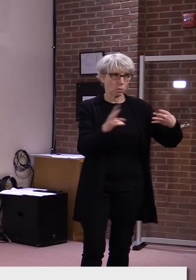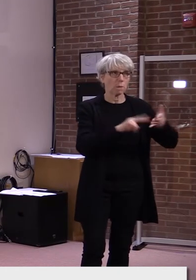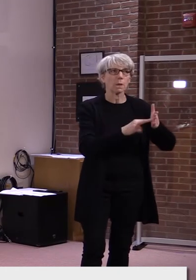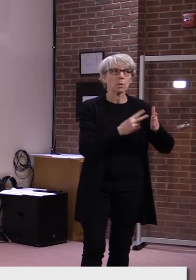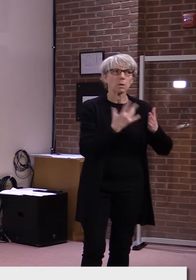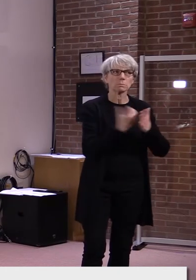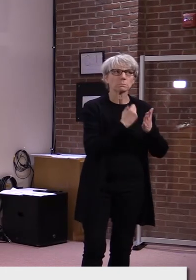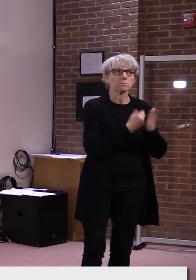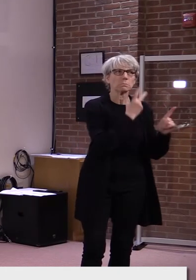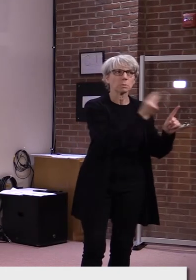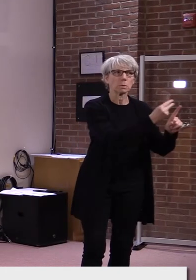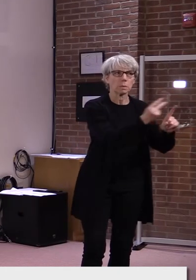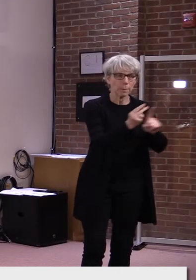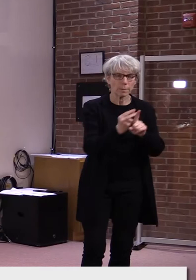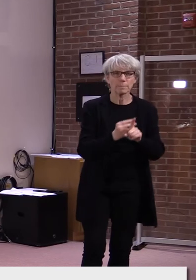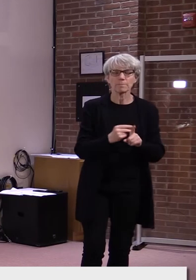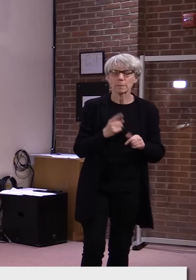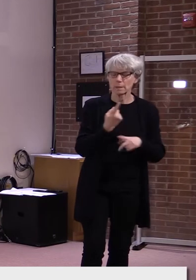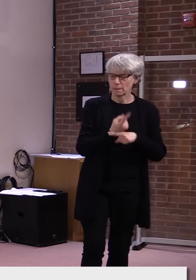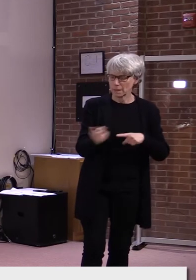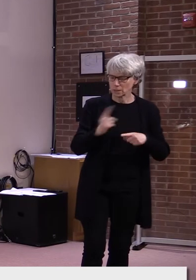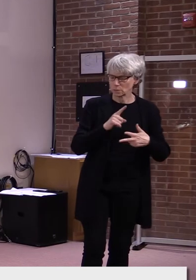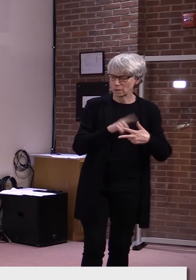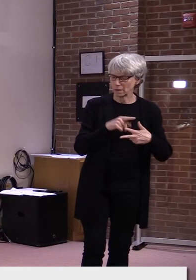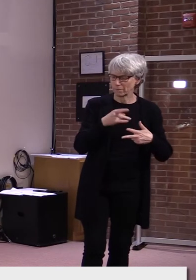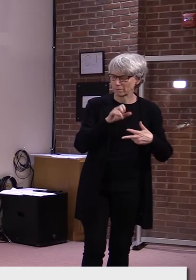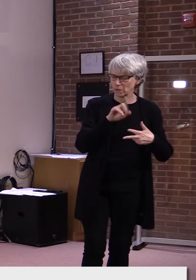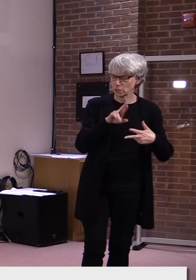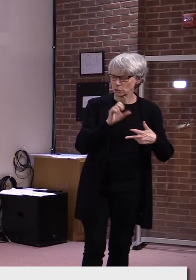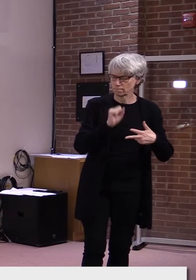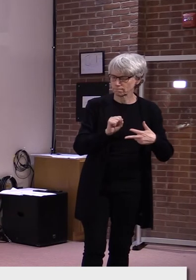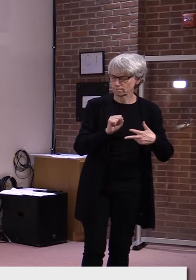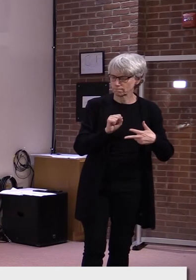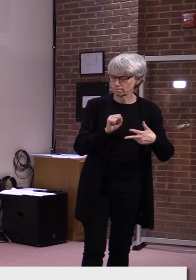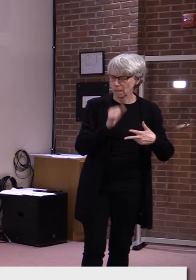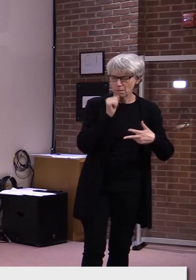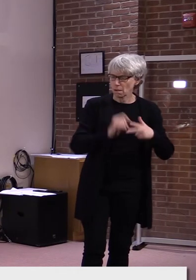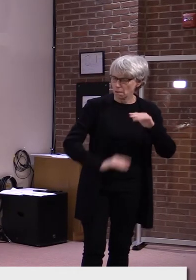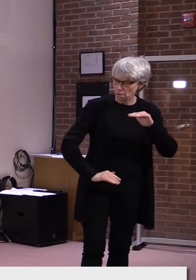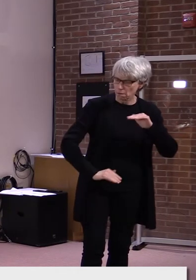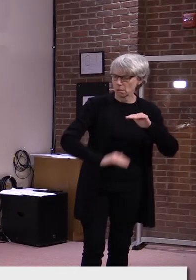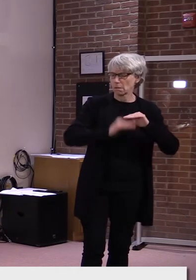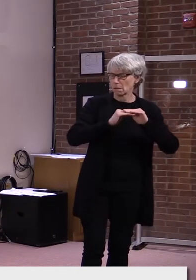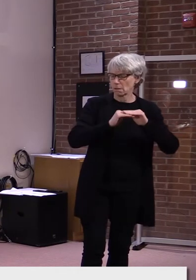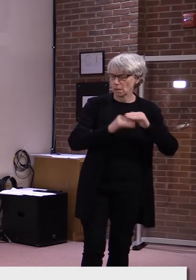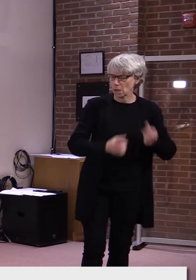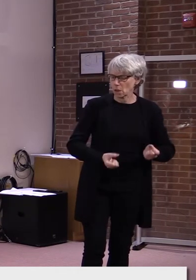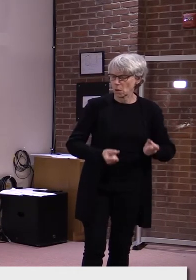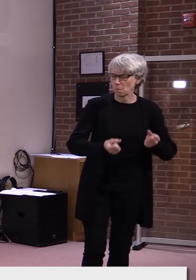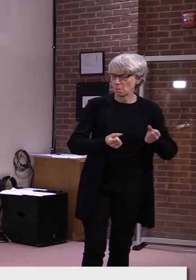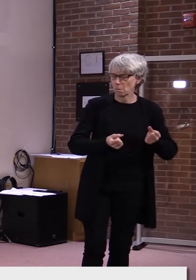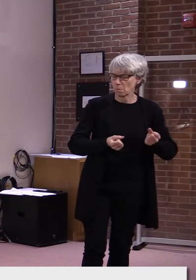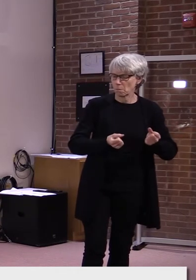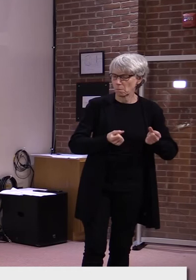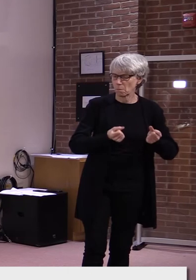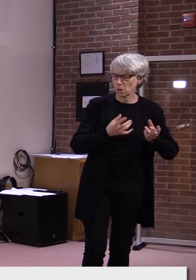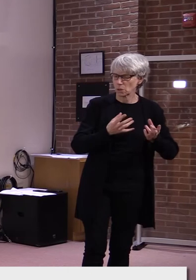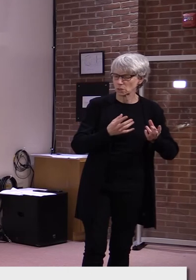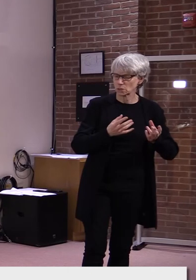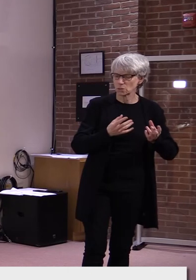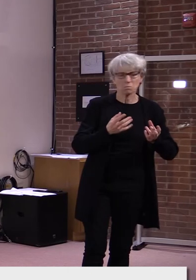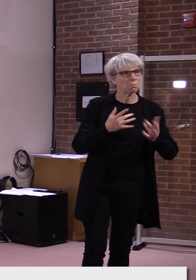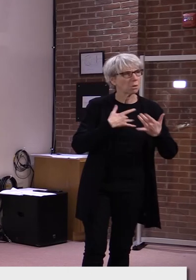we drew down last week, but it wasn't the full allocation of Pfizer that we had for last week, but it was